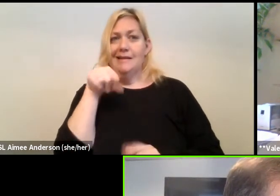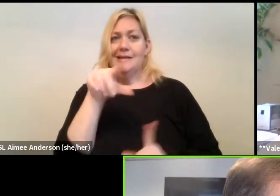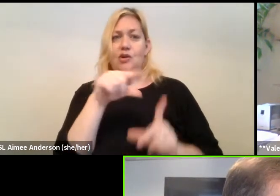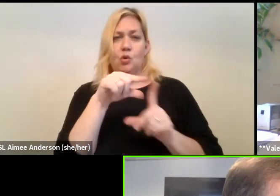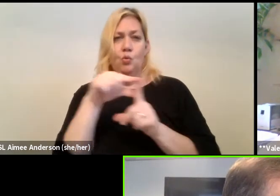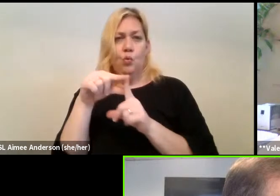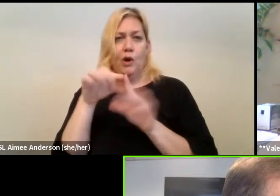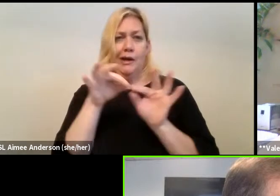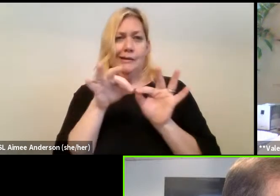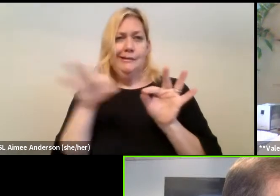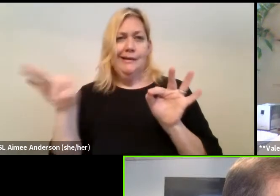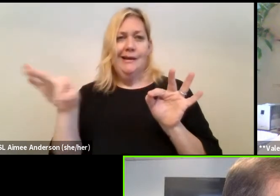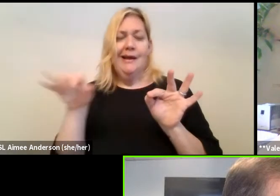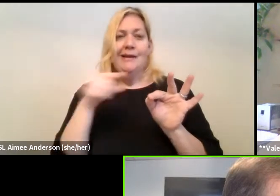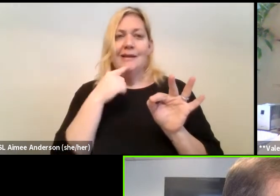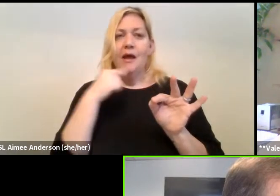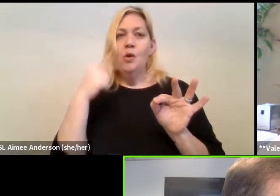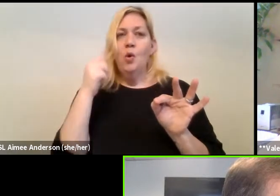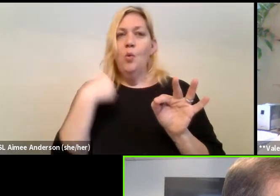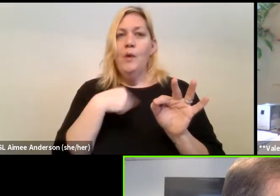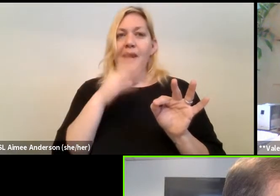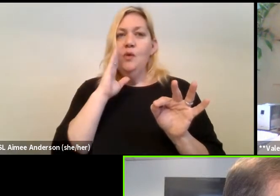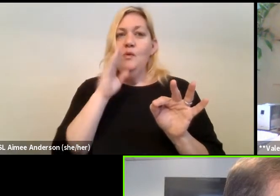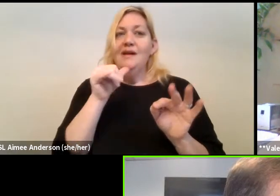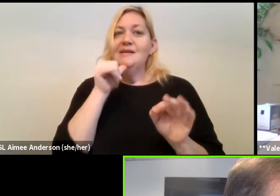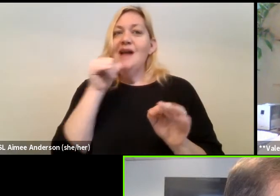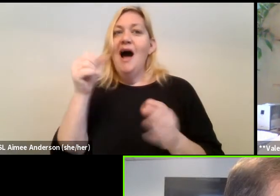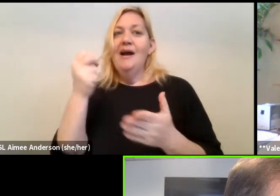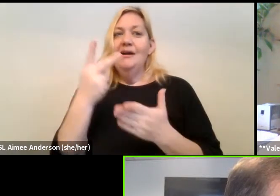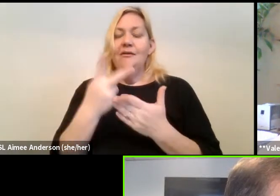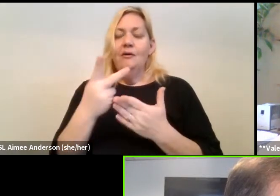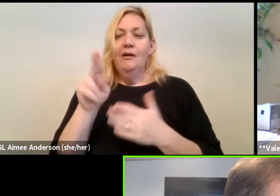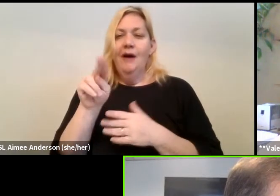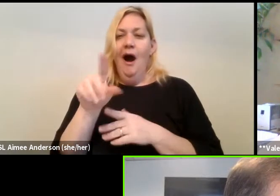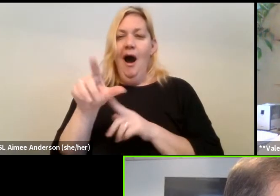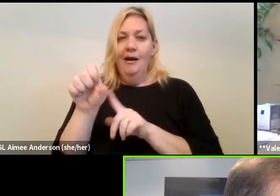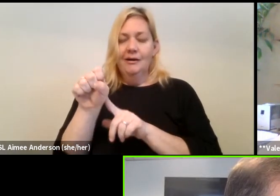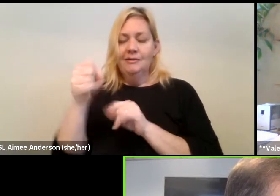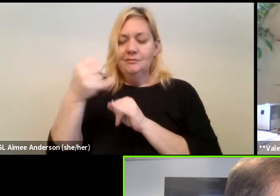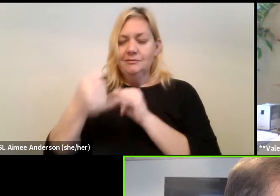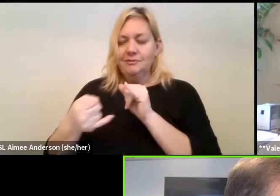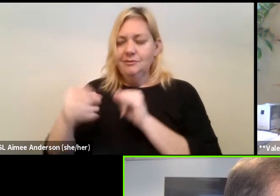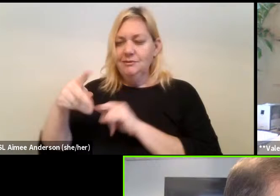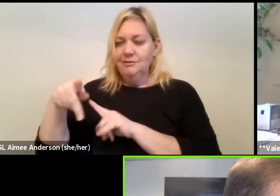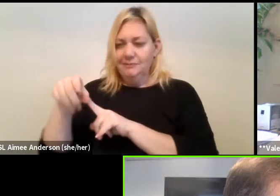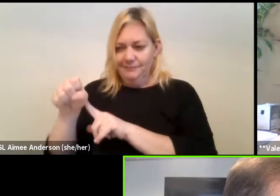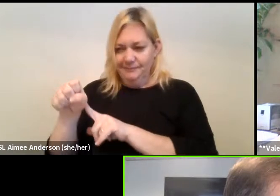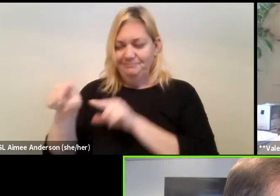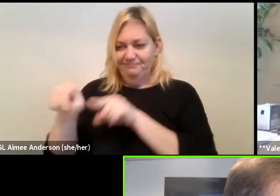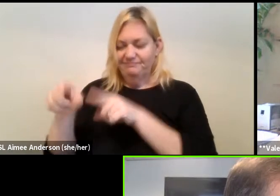it says that we will not endorse unless the final maps have been